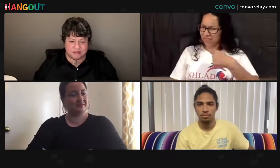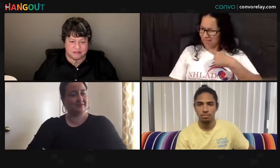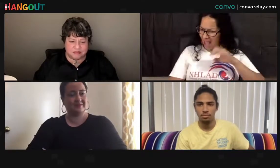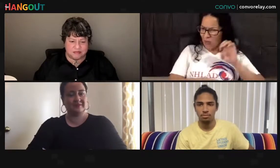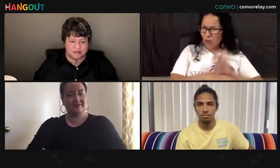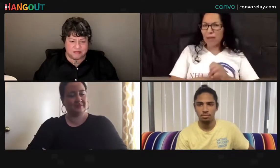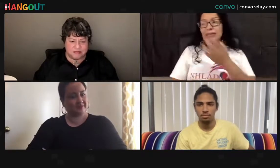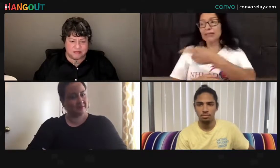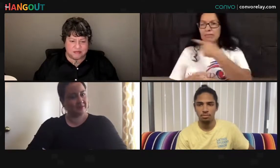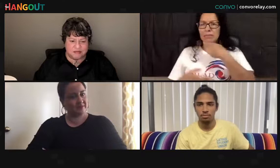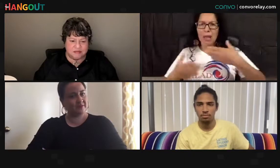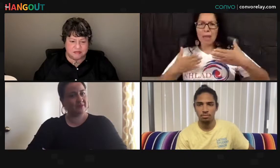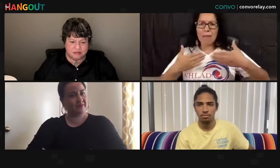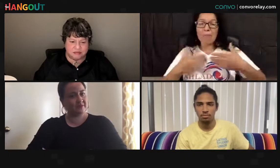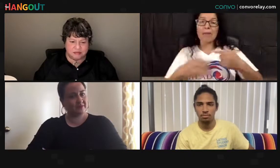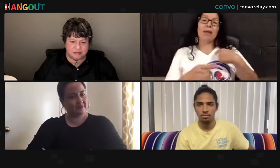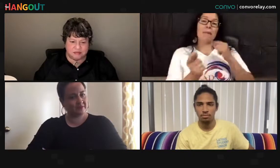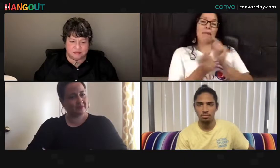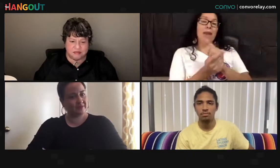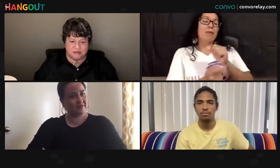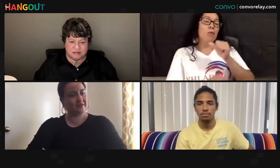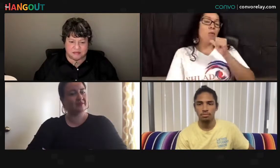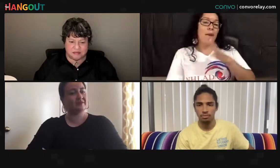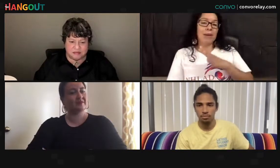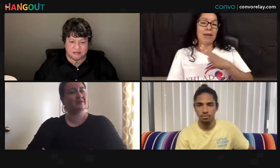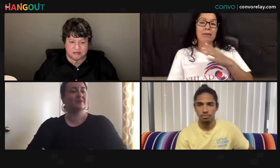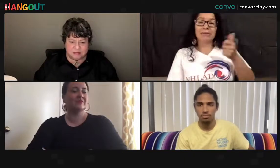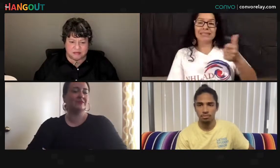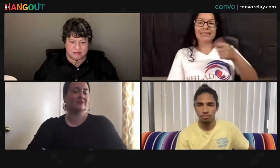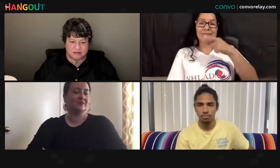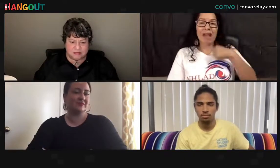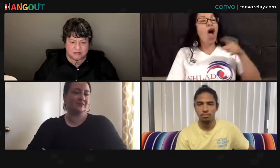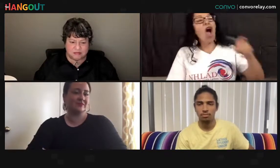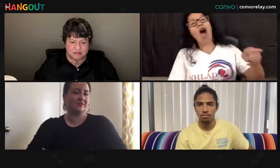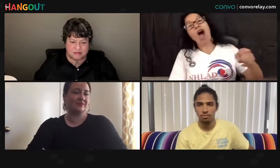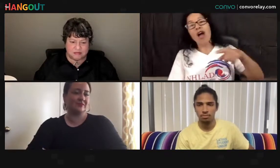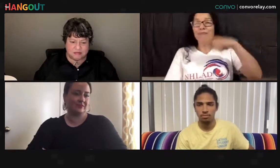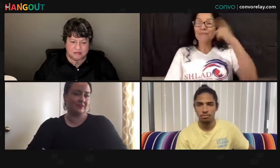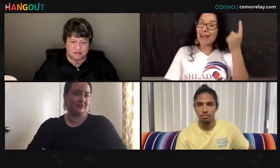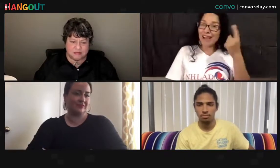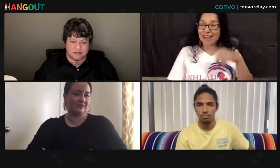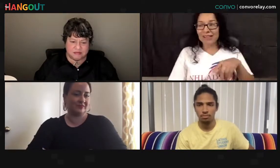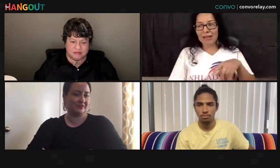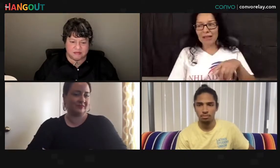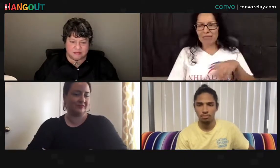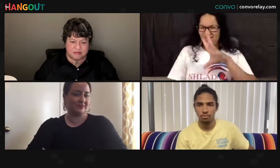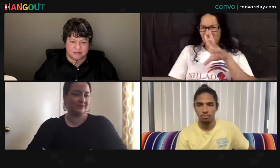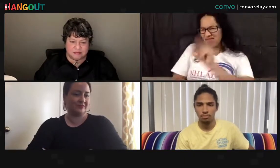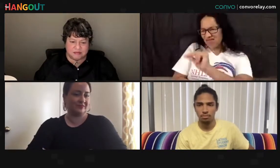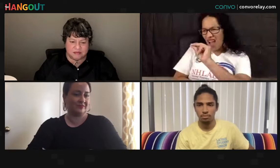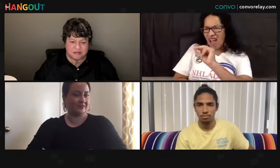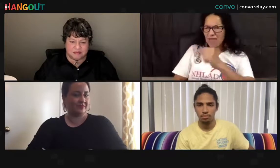say that. They would say, I'm Ecuadorian. I met a woman who was like,